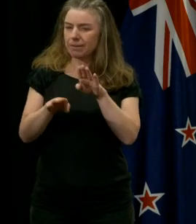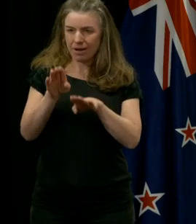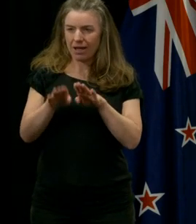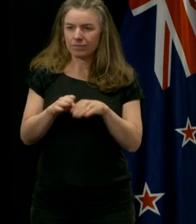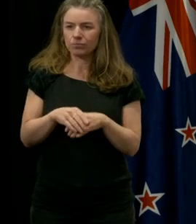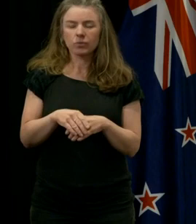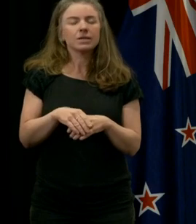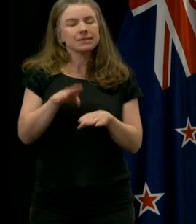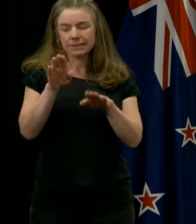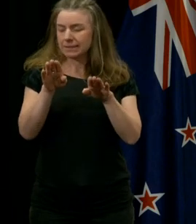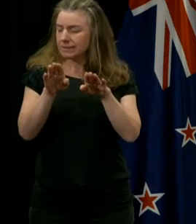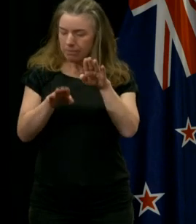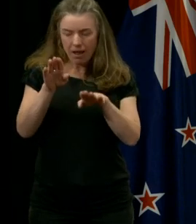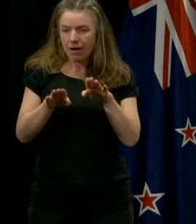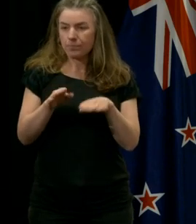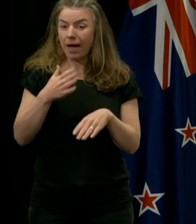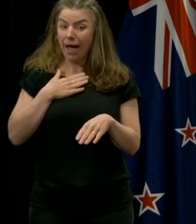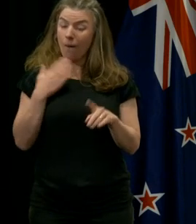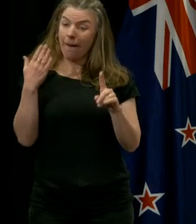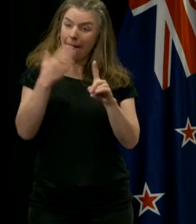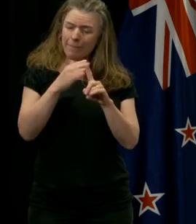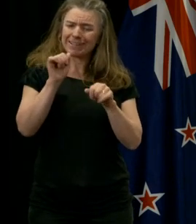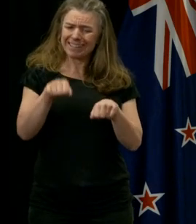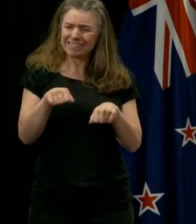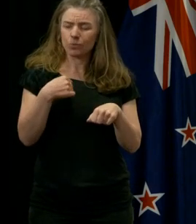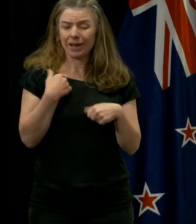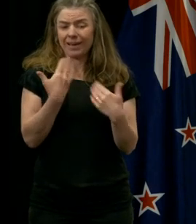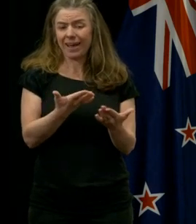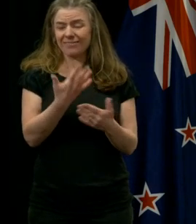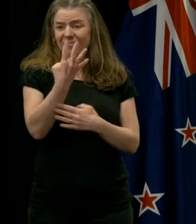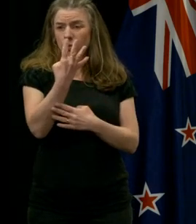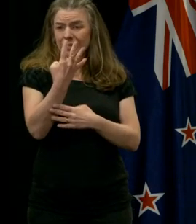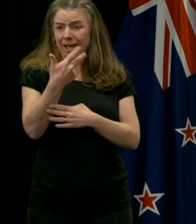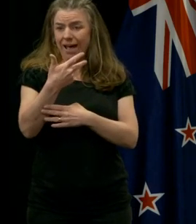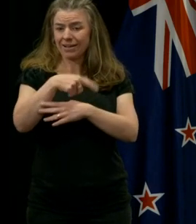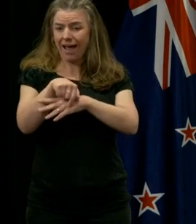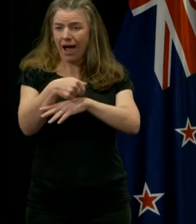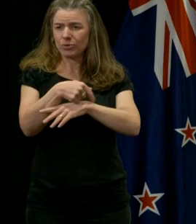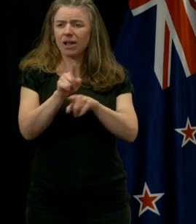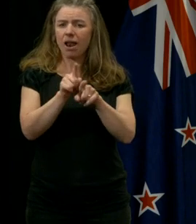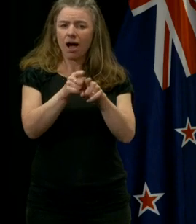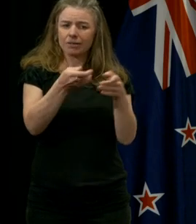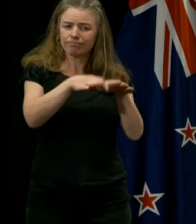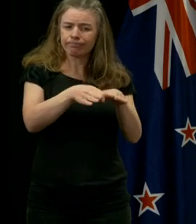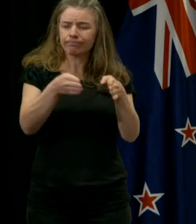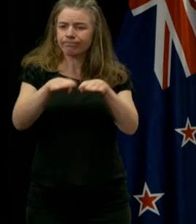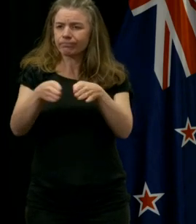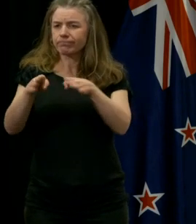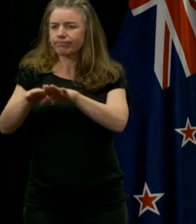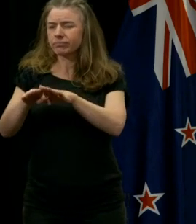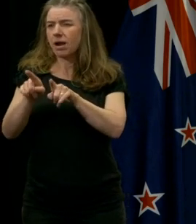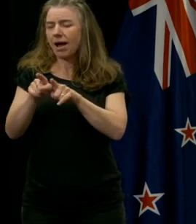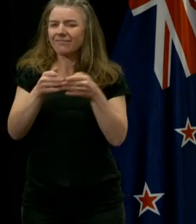Yes, similar situation. Our intention, yes, we gave 48 hours to really start closing things down in terms of